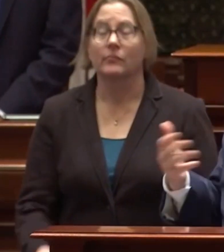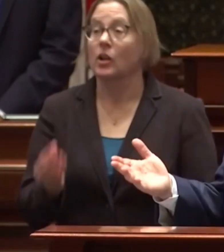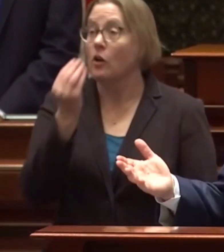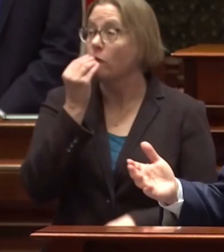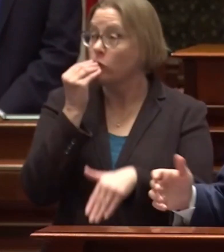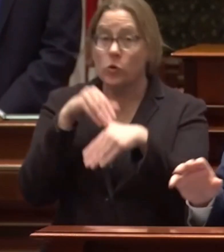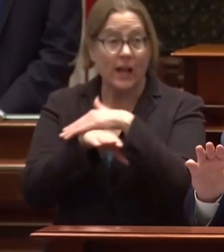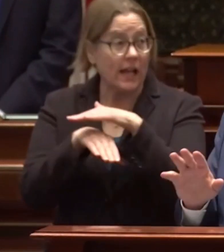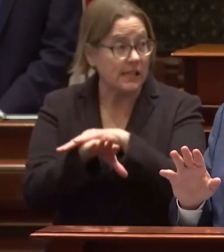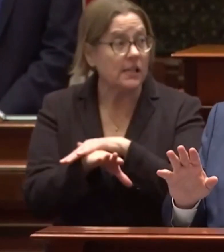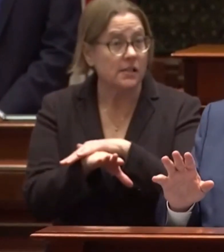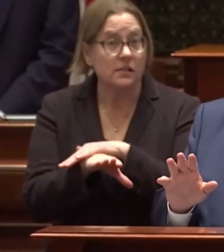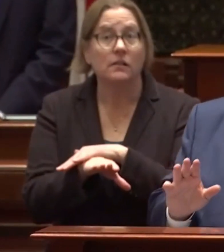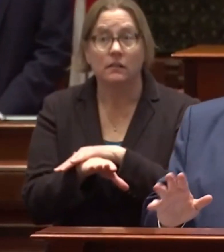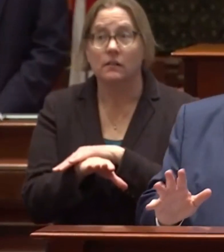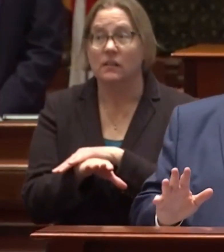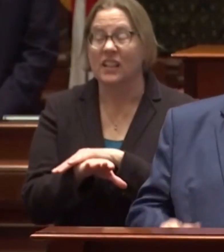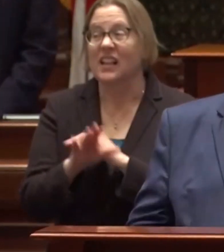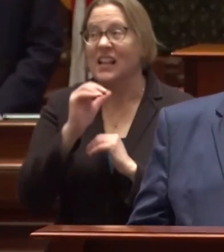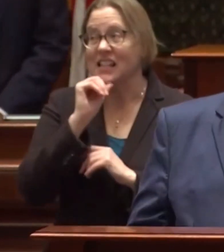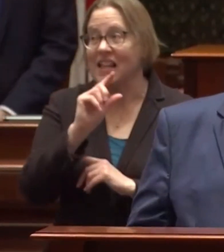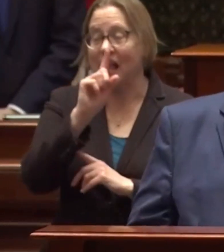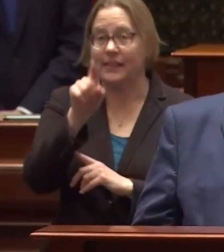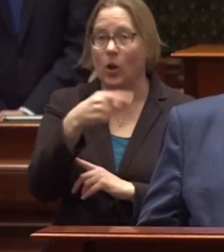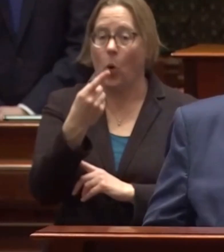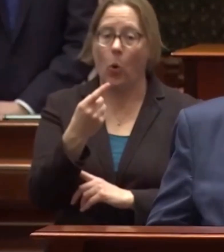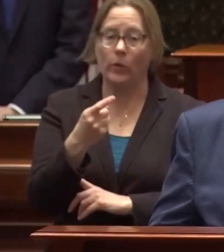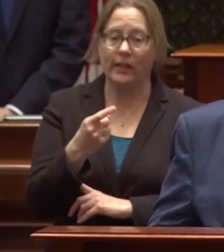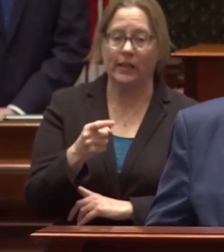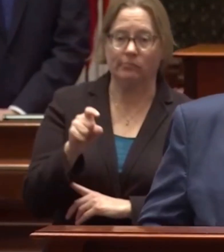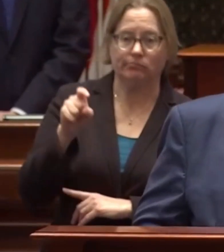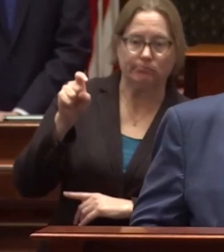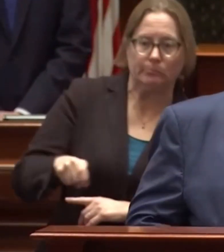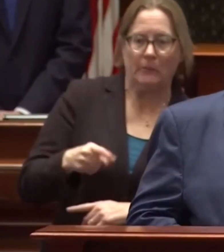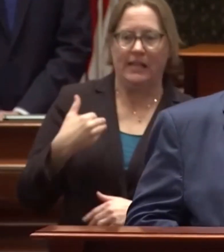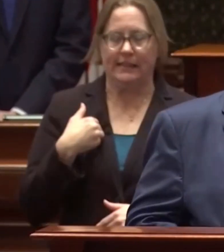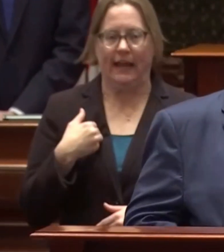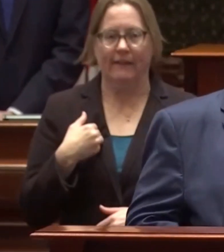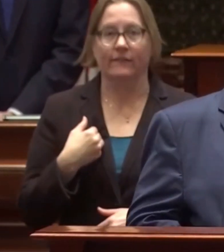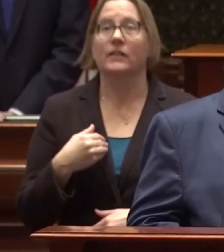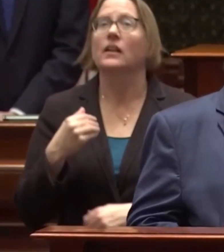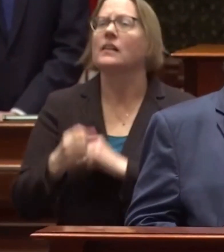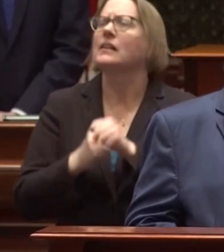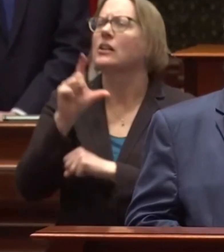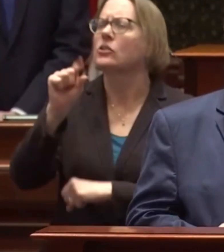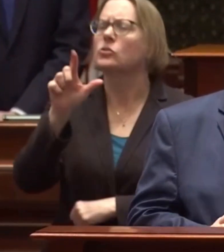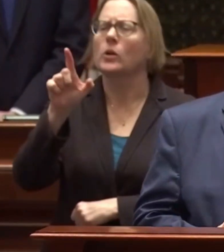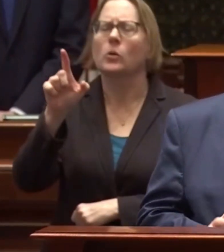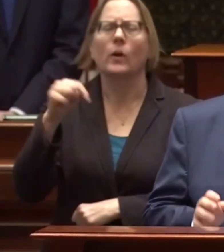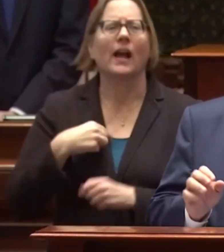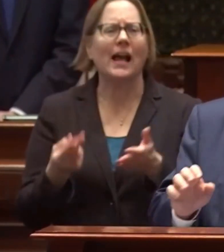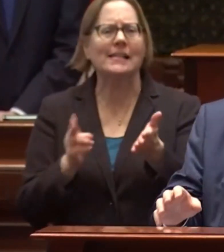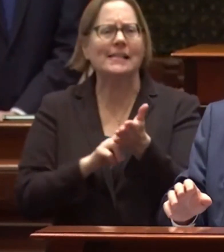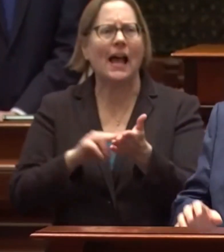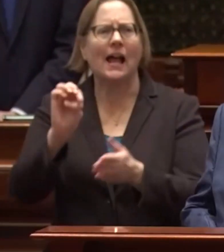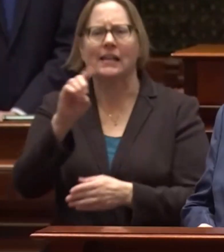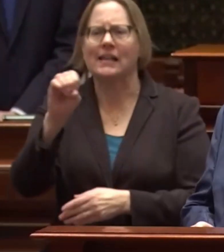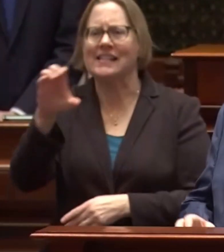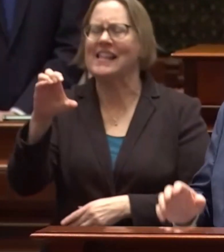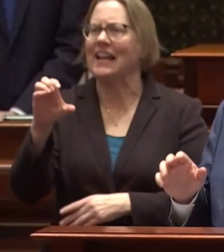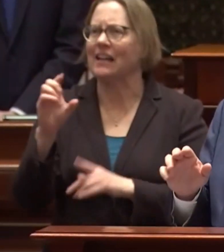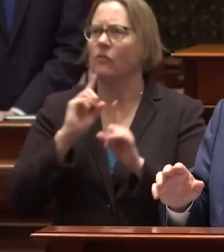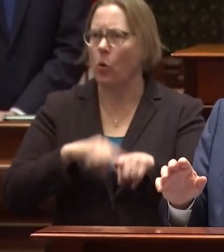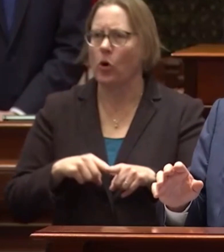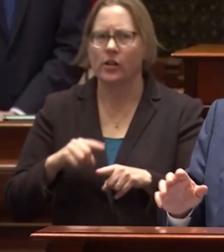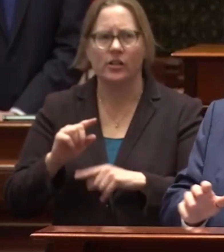Food access is far from the only necessity that we're tackling. In 2021, I signed an executive order that launched Home